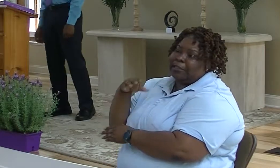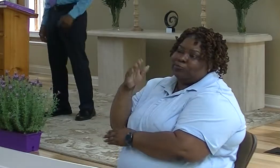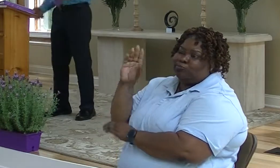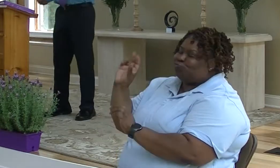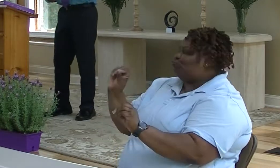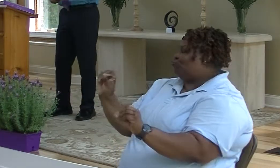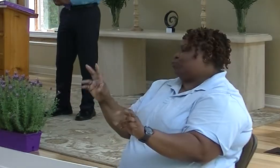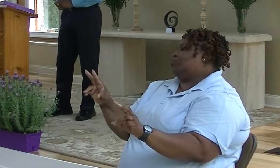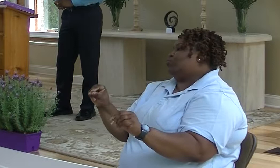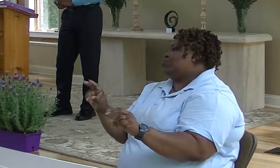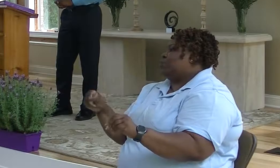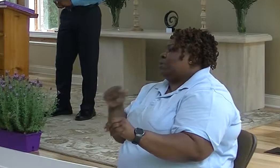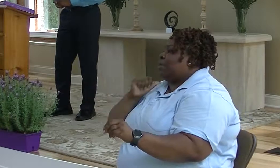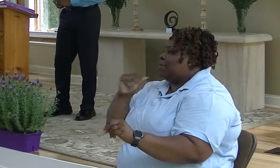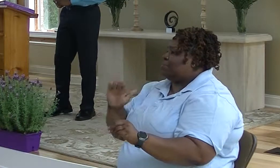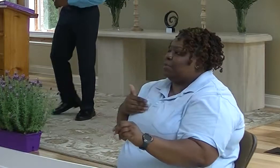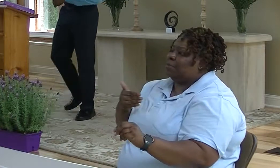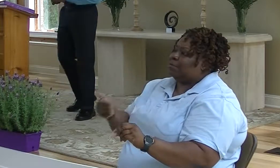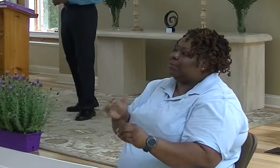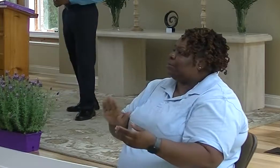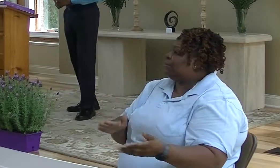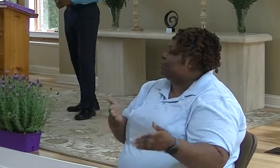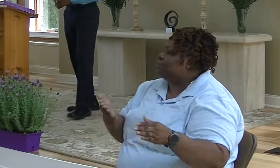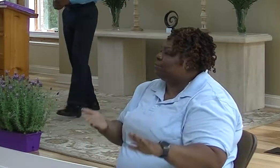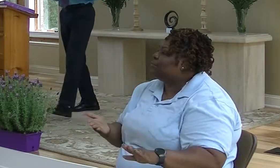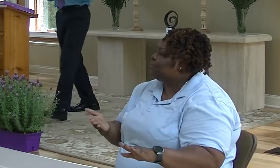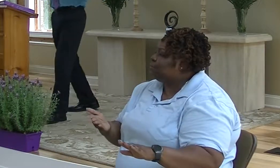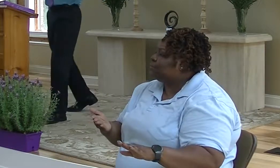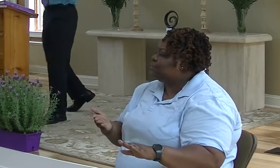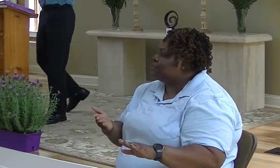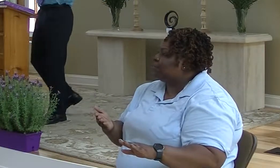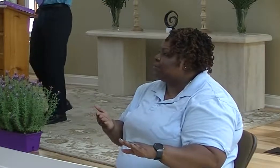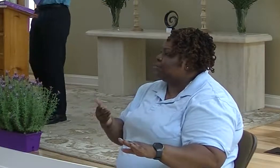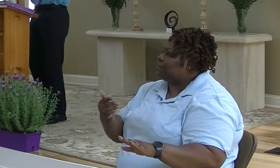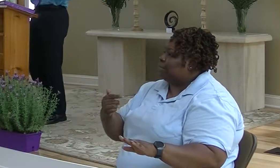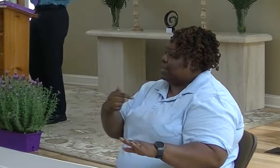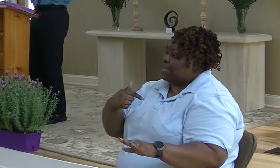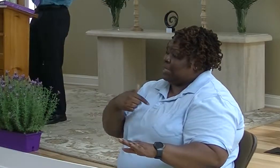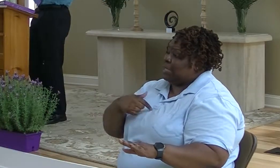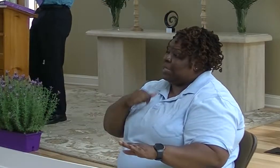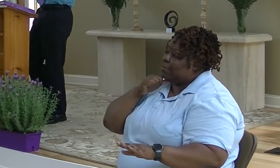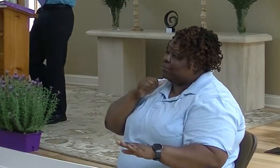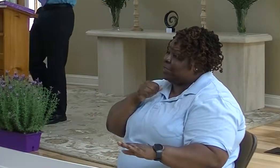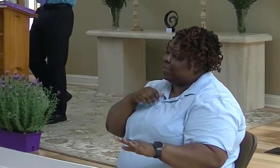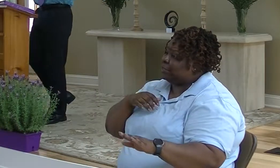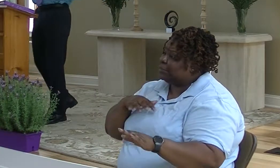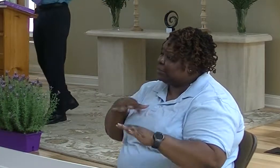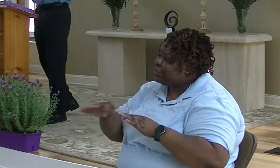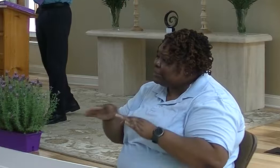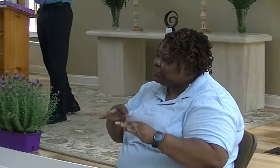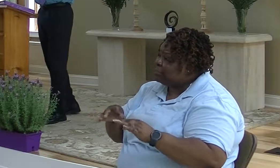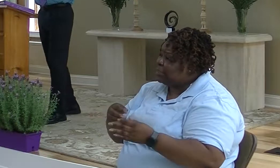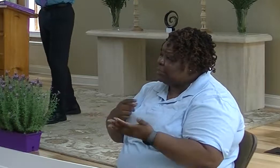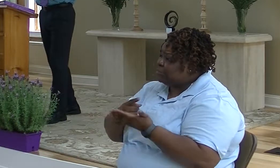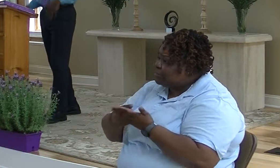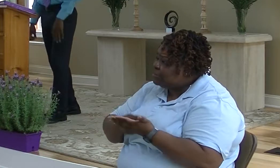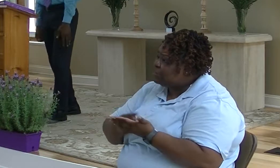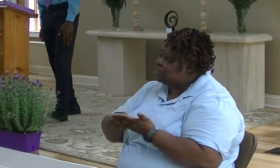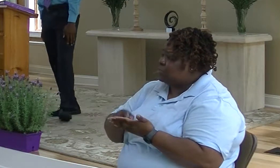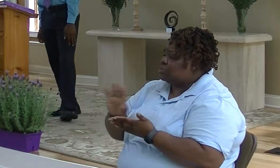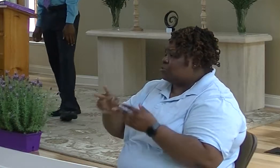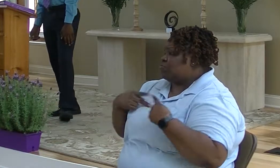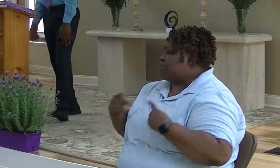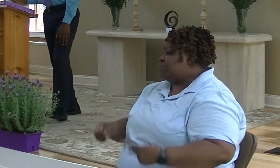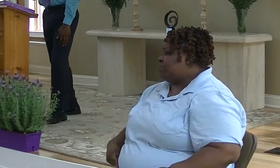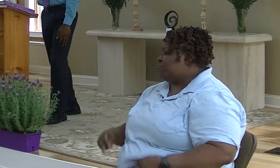nope. I'm not willing to die. And I'm not talking about your physical, human